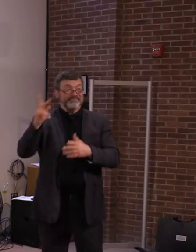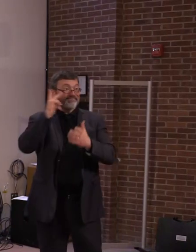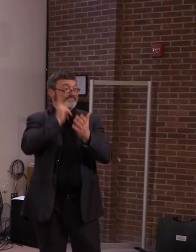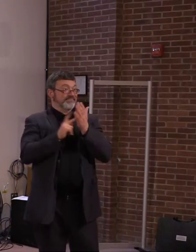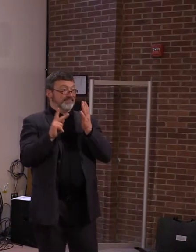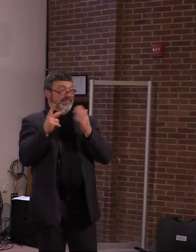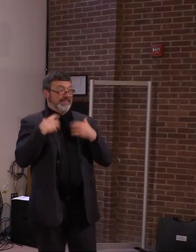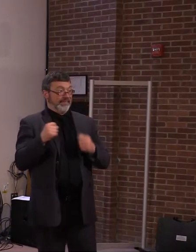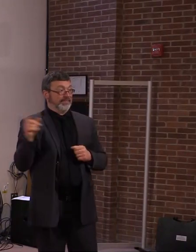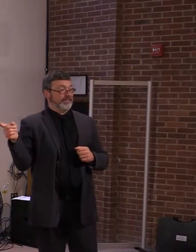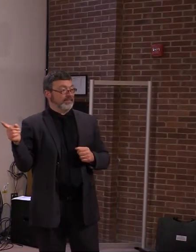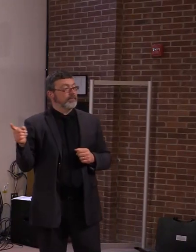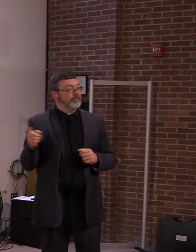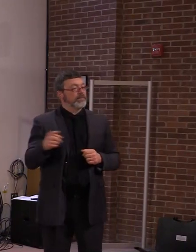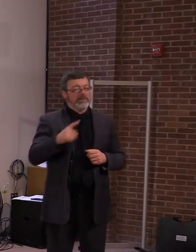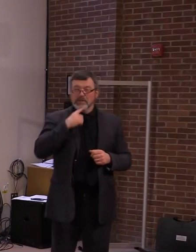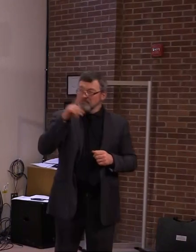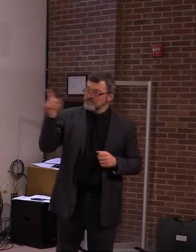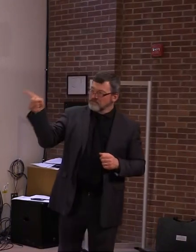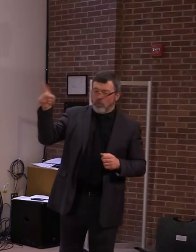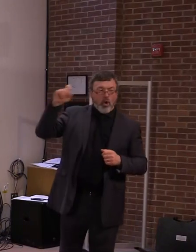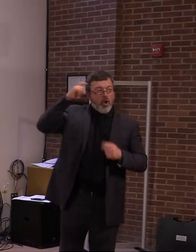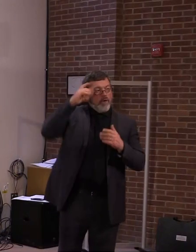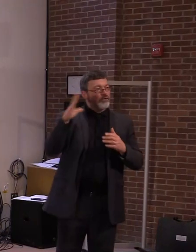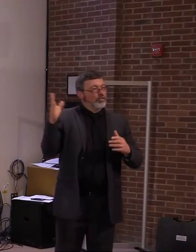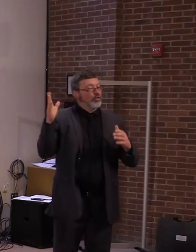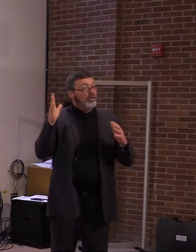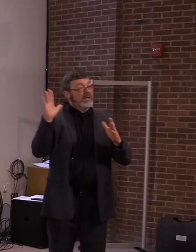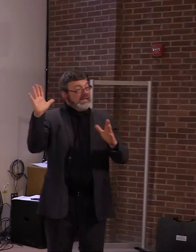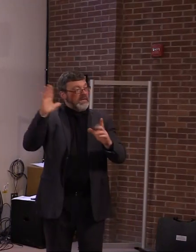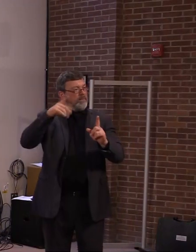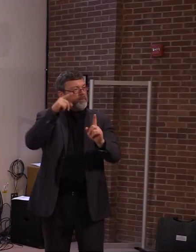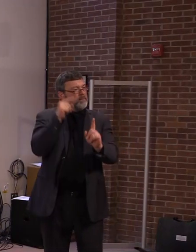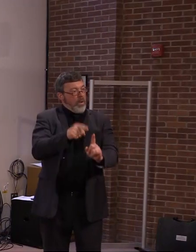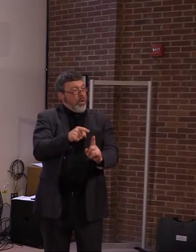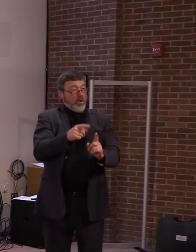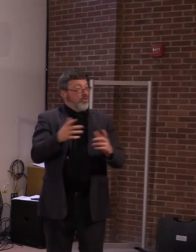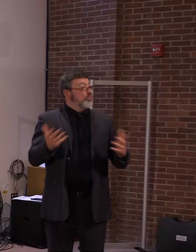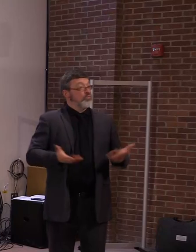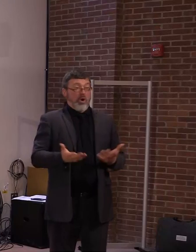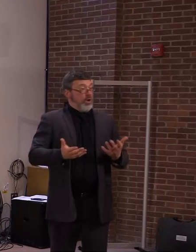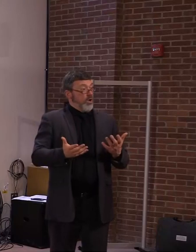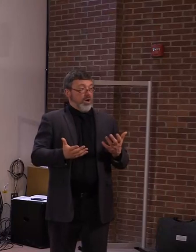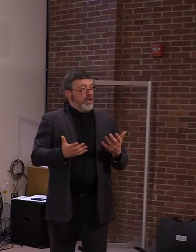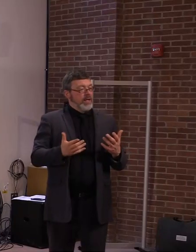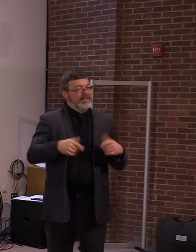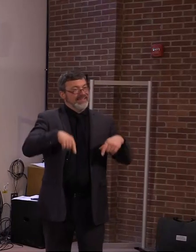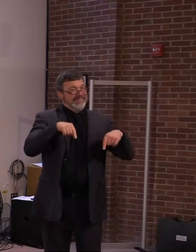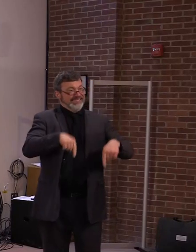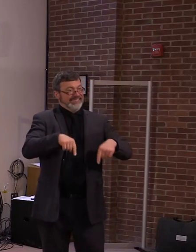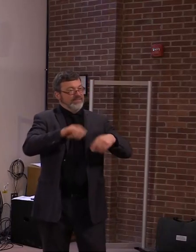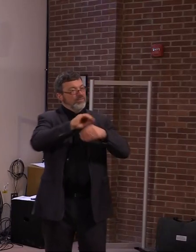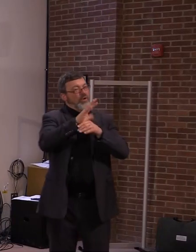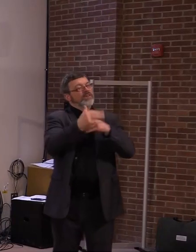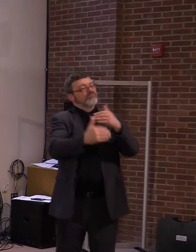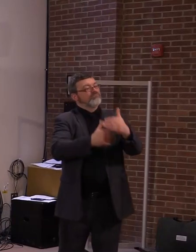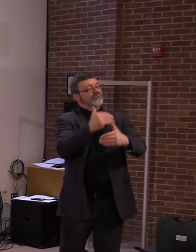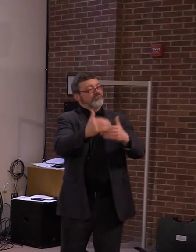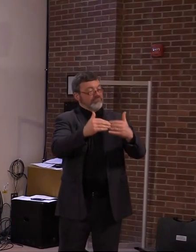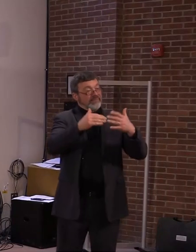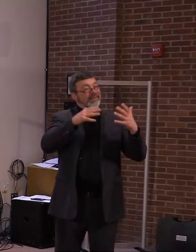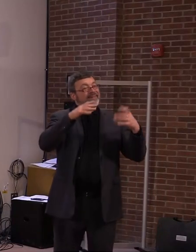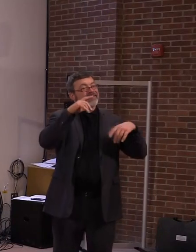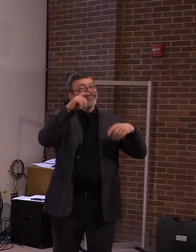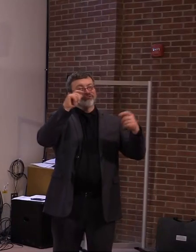I think the governor pointed out a realism here. As we move and as we shift, the responsibility